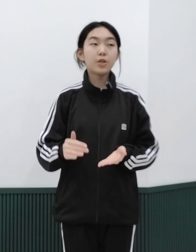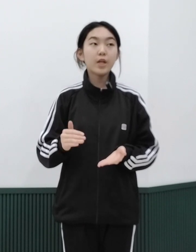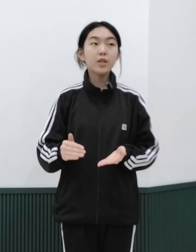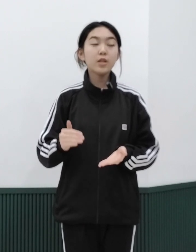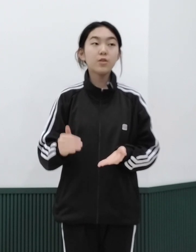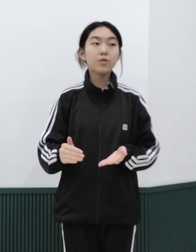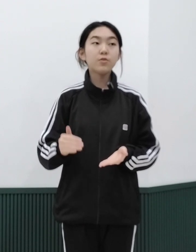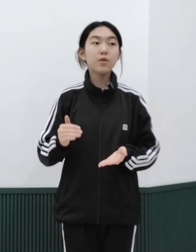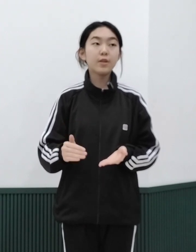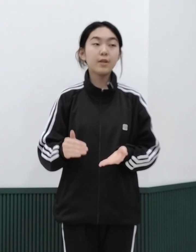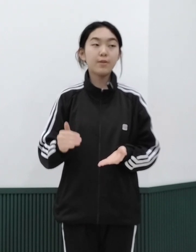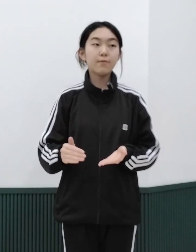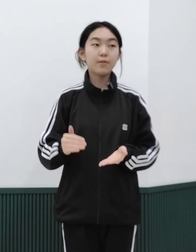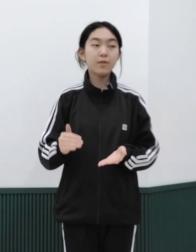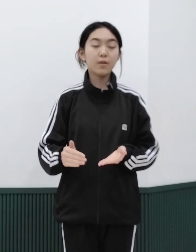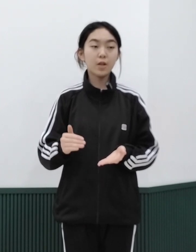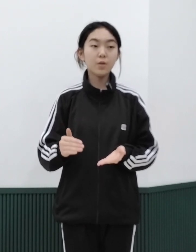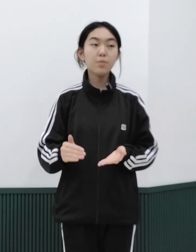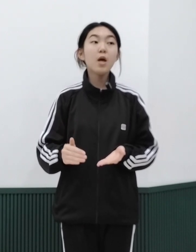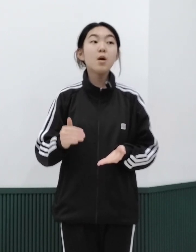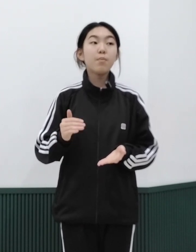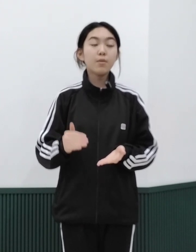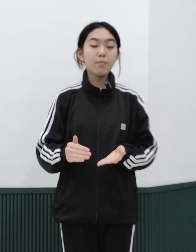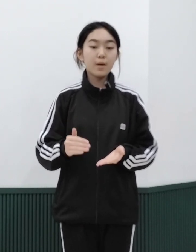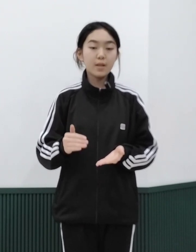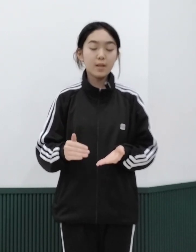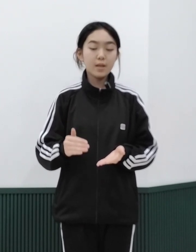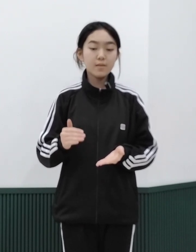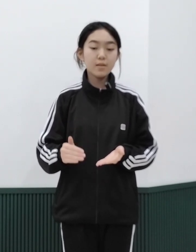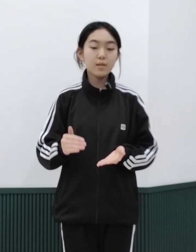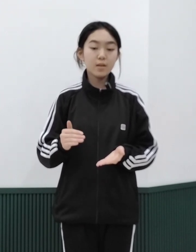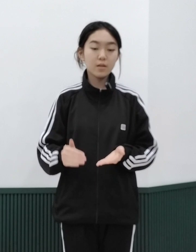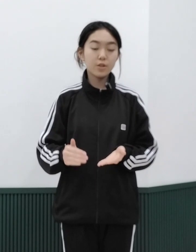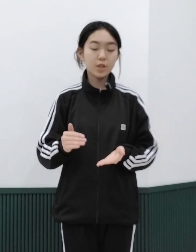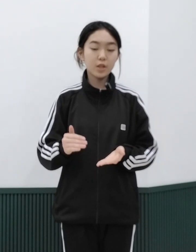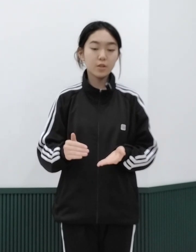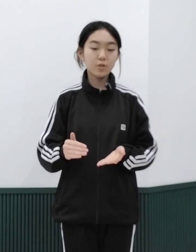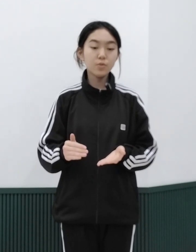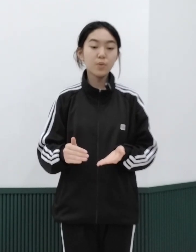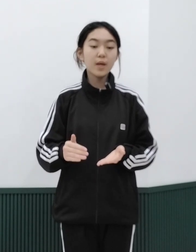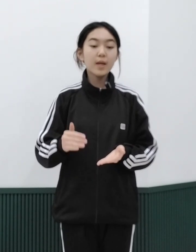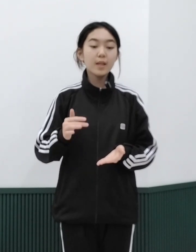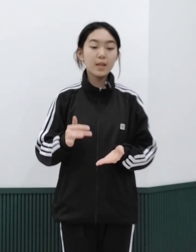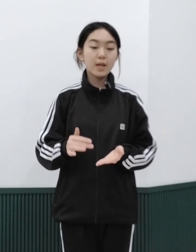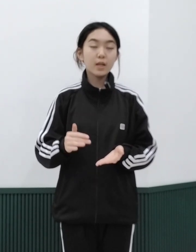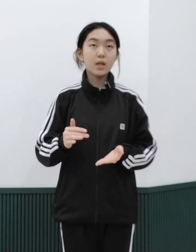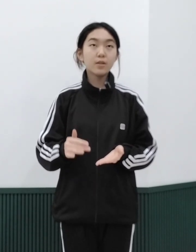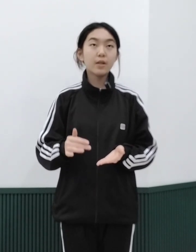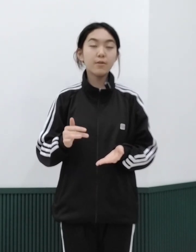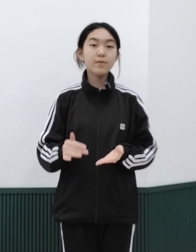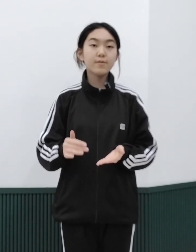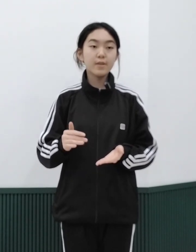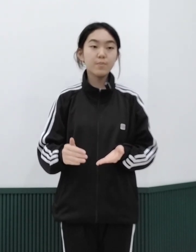shining dew on every bottle come from my lazy little shadow. Like an errand sleeping